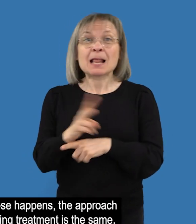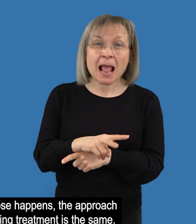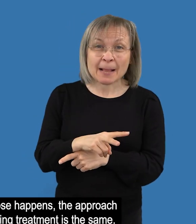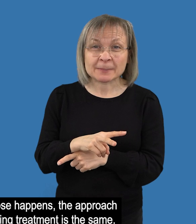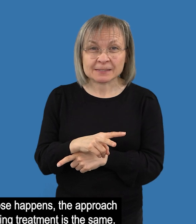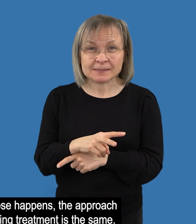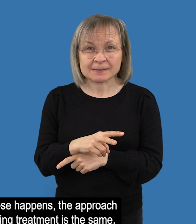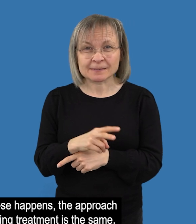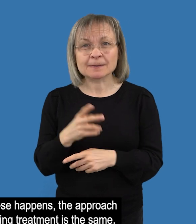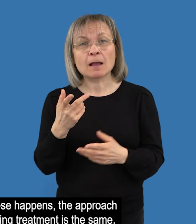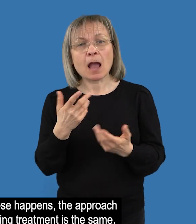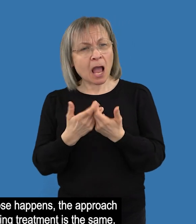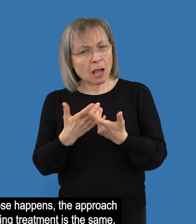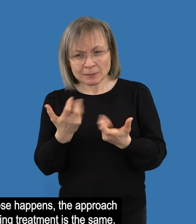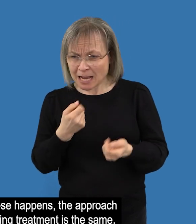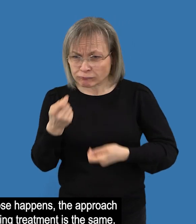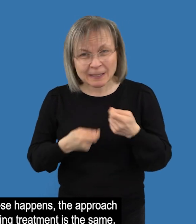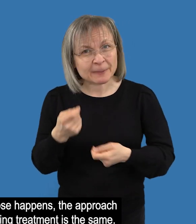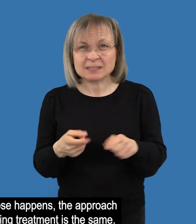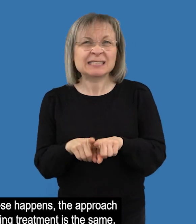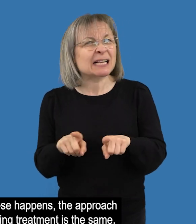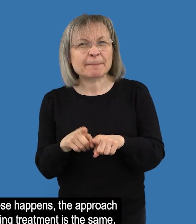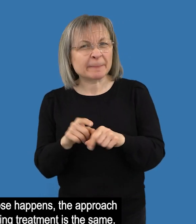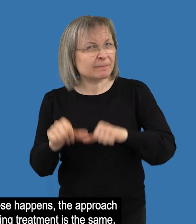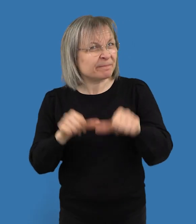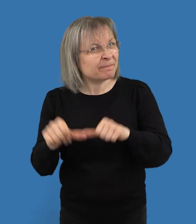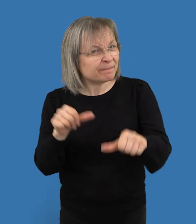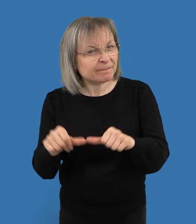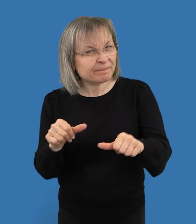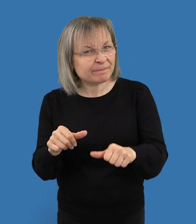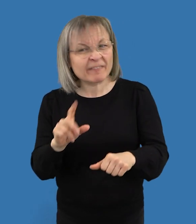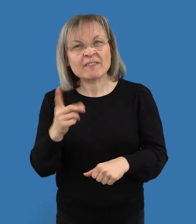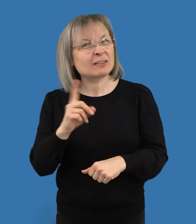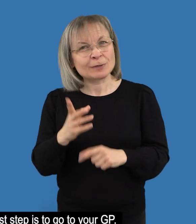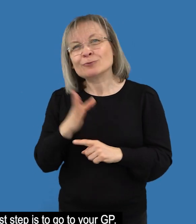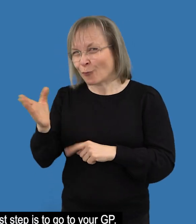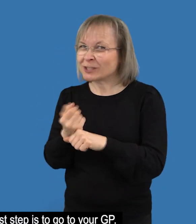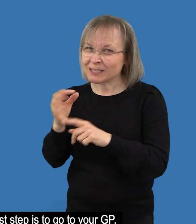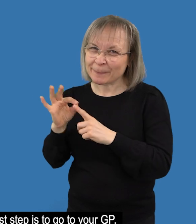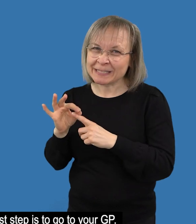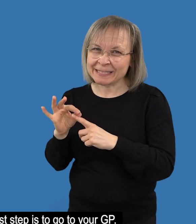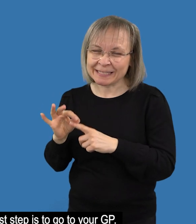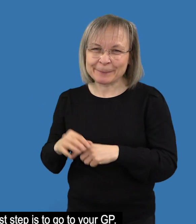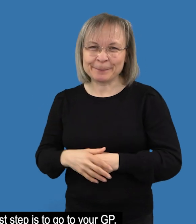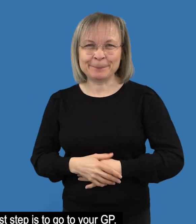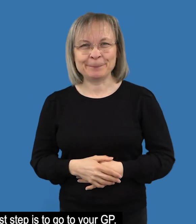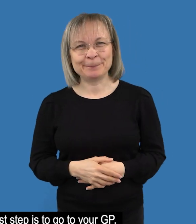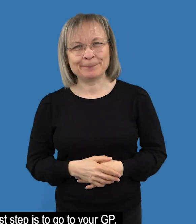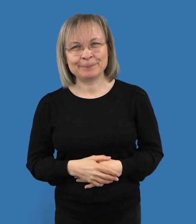If relapse happens, the approach to getting treatment is the same. The first step is to go to your